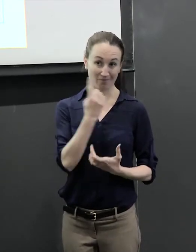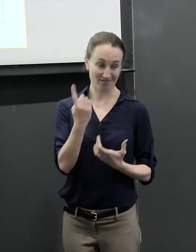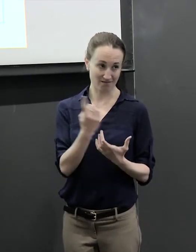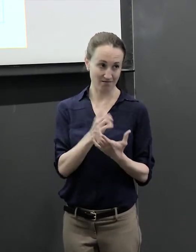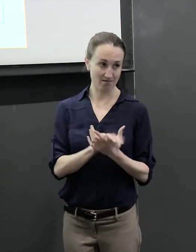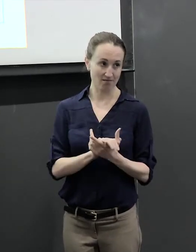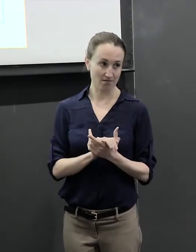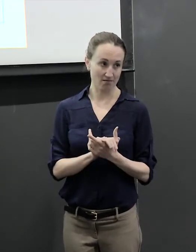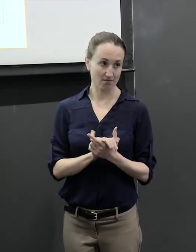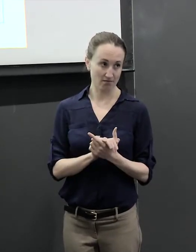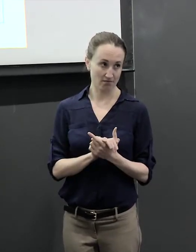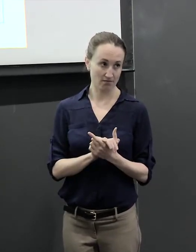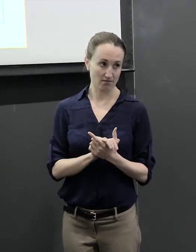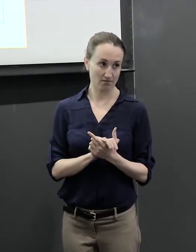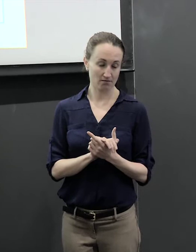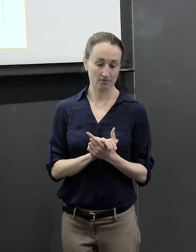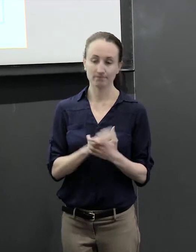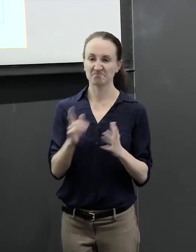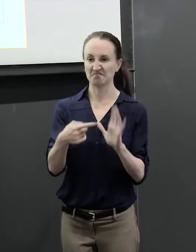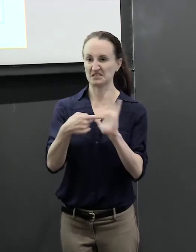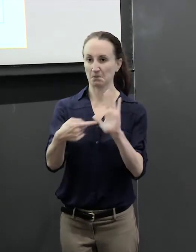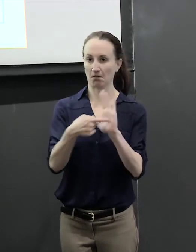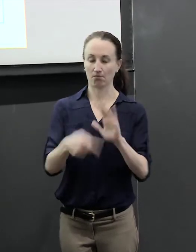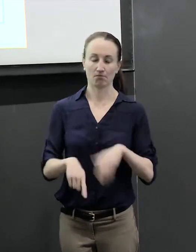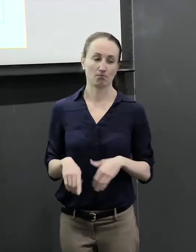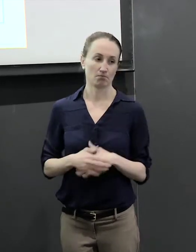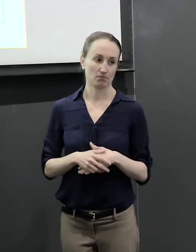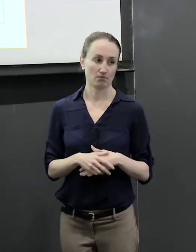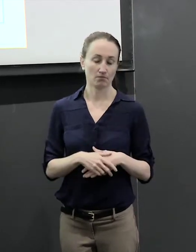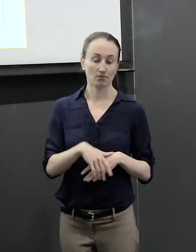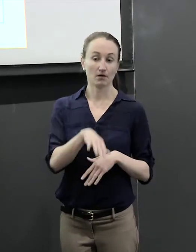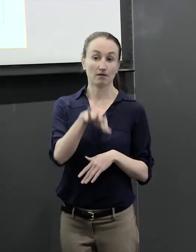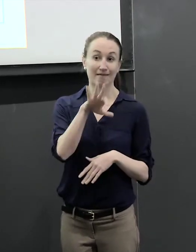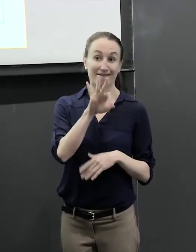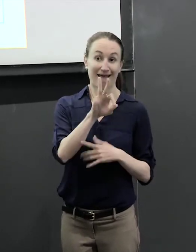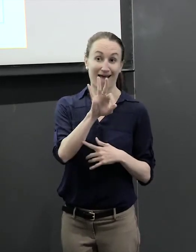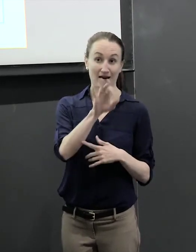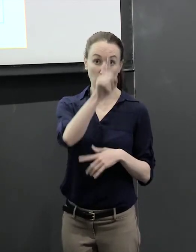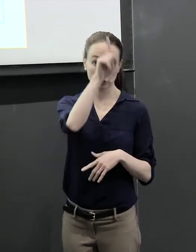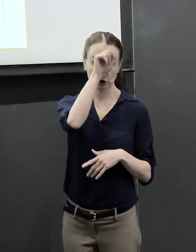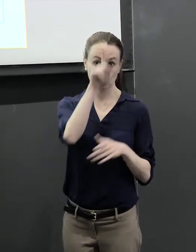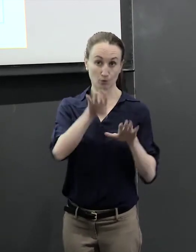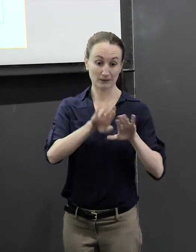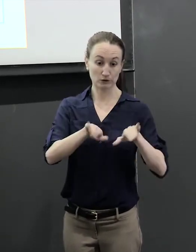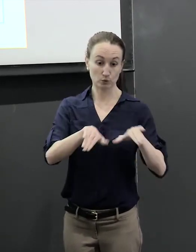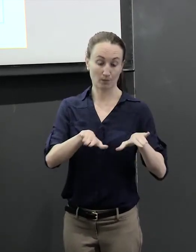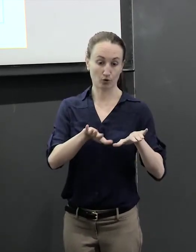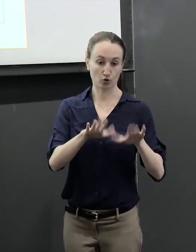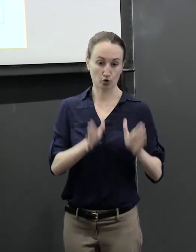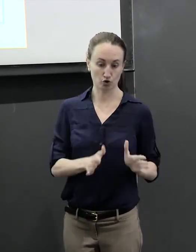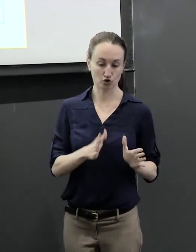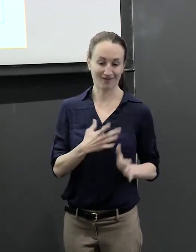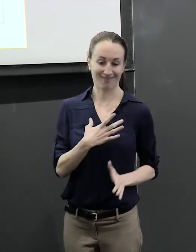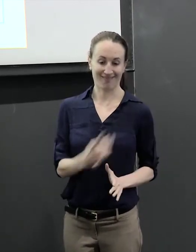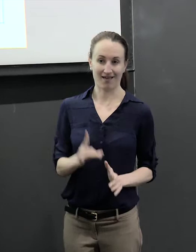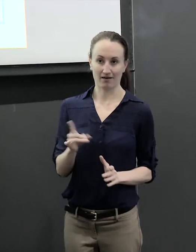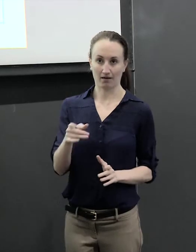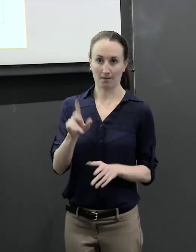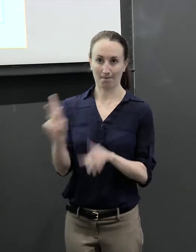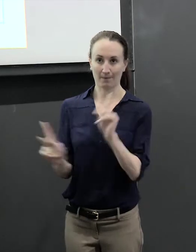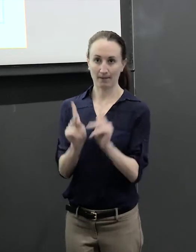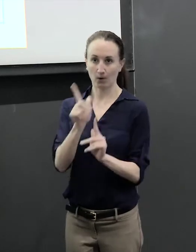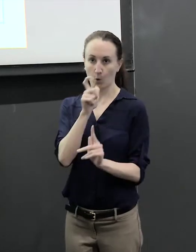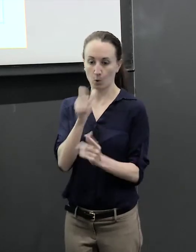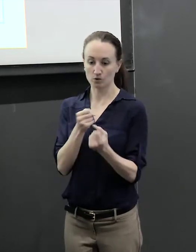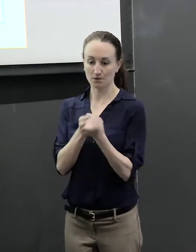the 9 German swimmers like people who support the 9 of them.